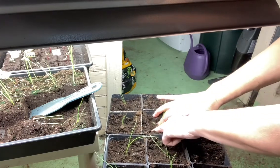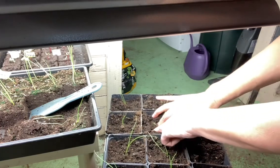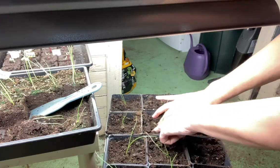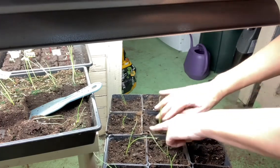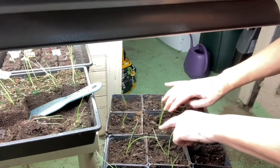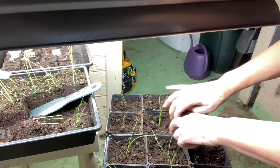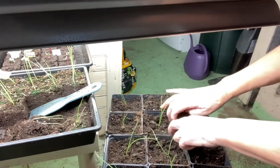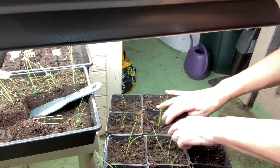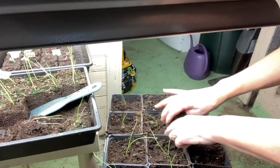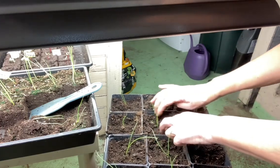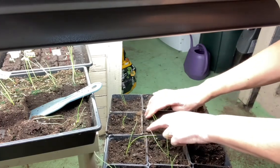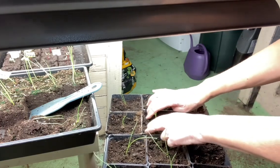the garden.